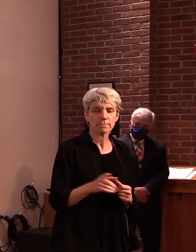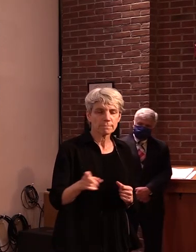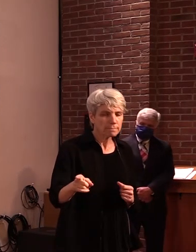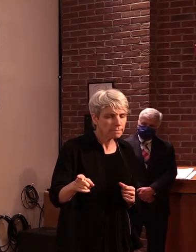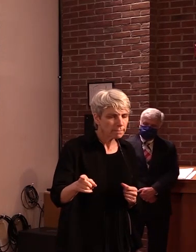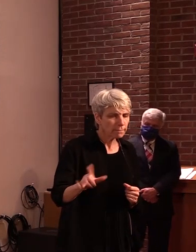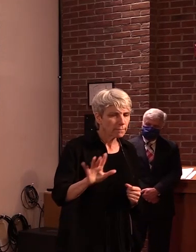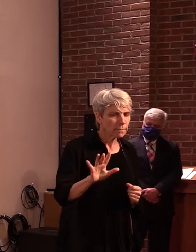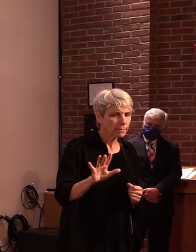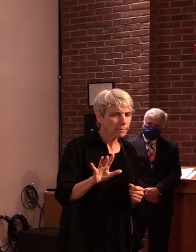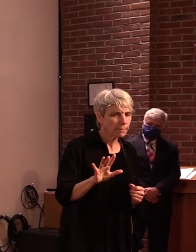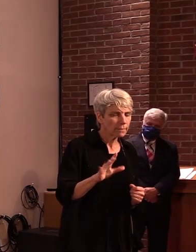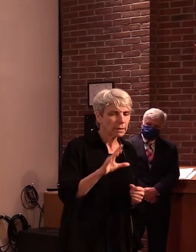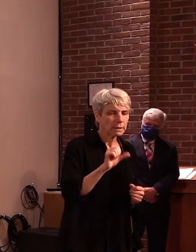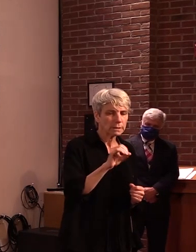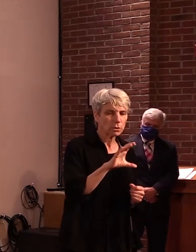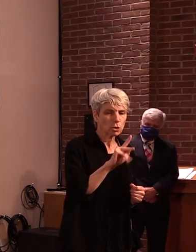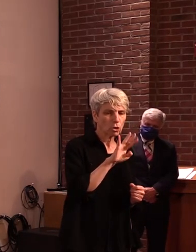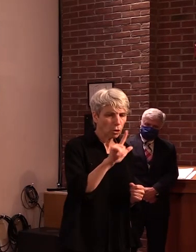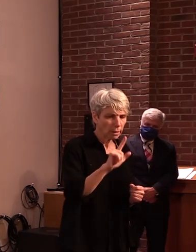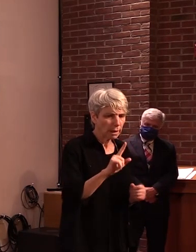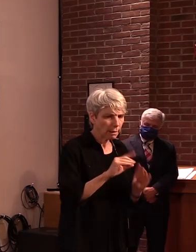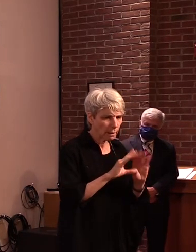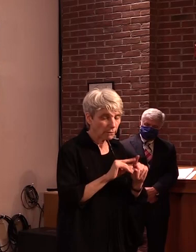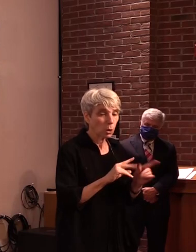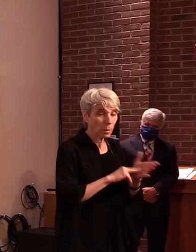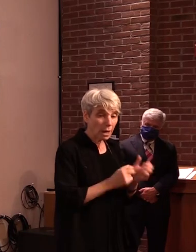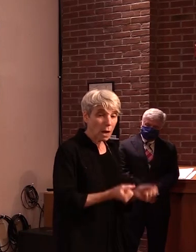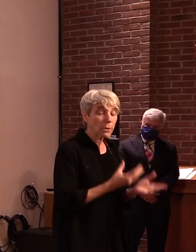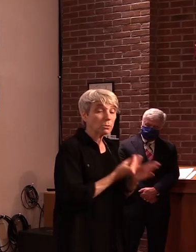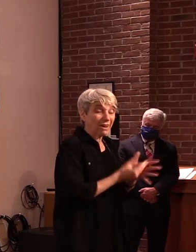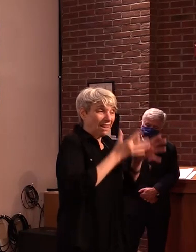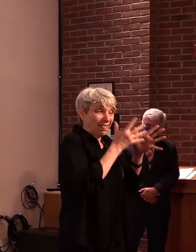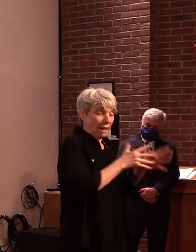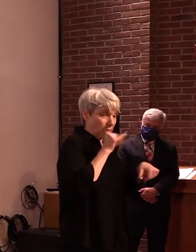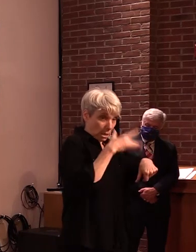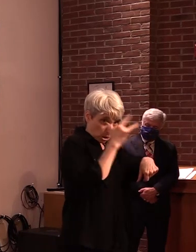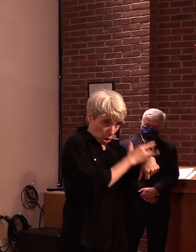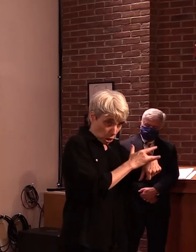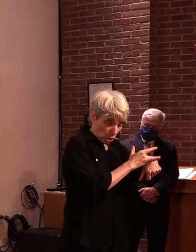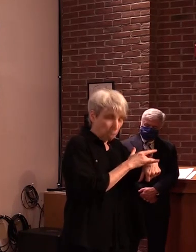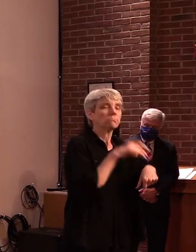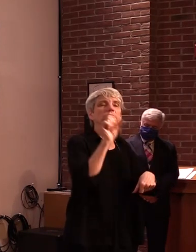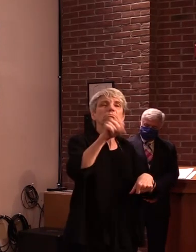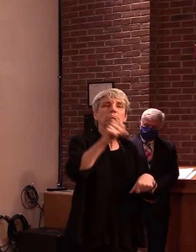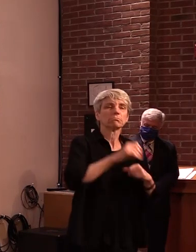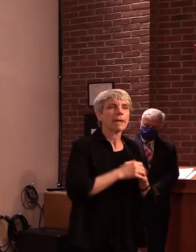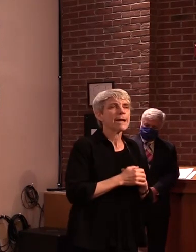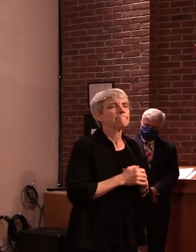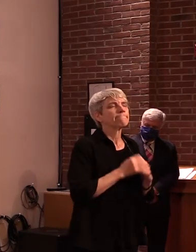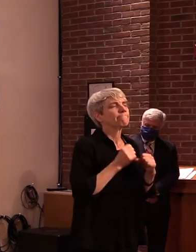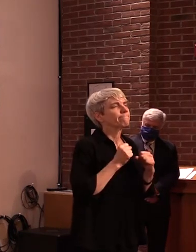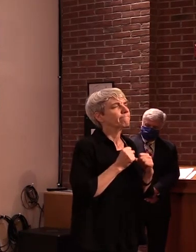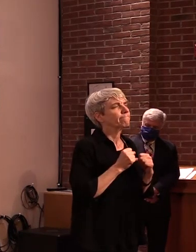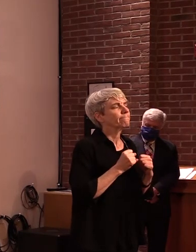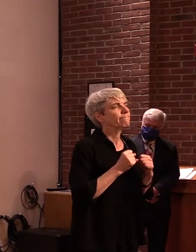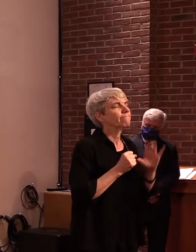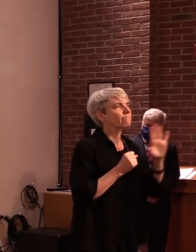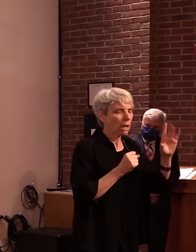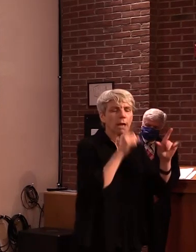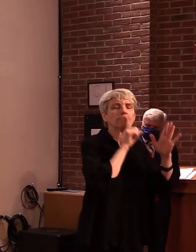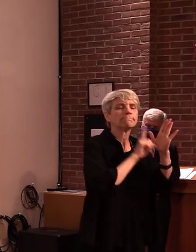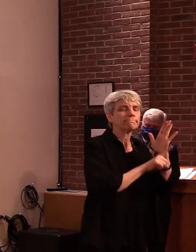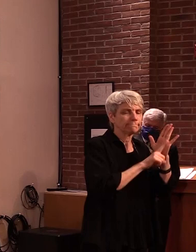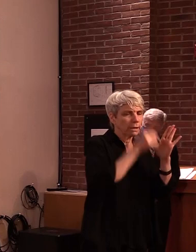You want to know how much is left for people to apply for? Yeah, exactly, yeah. I don't have that number. I can get that to